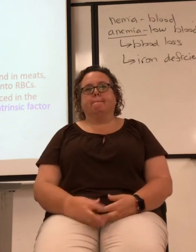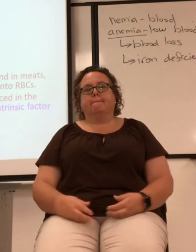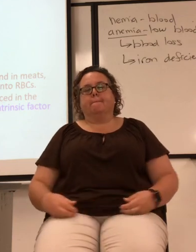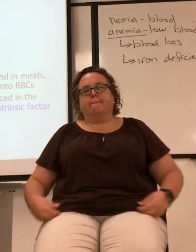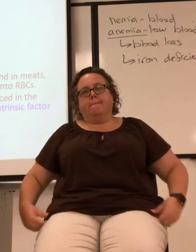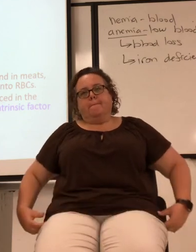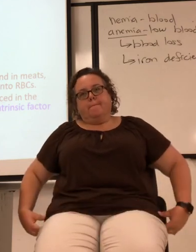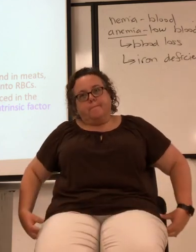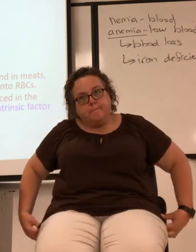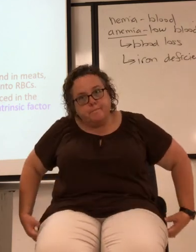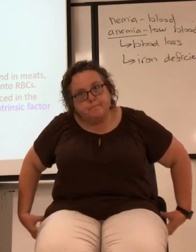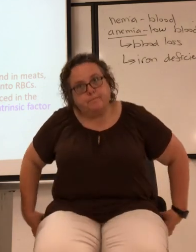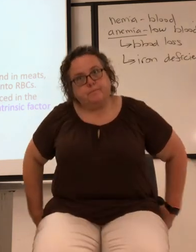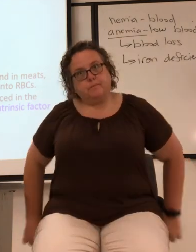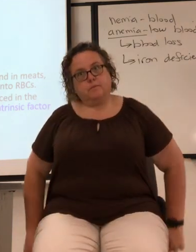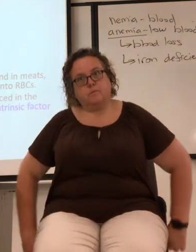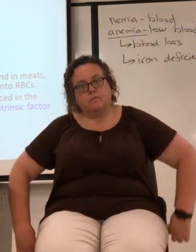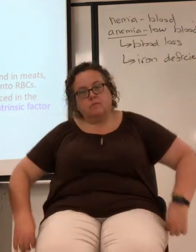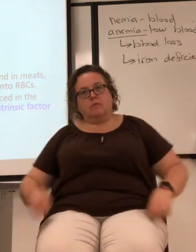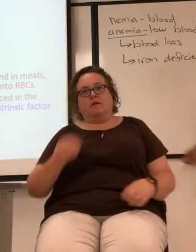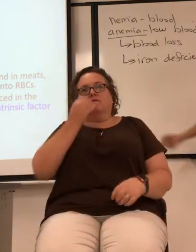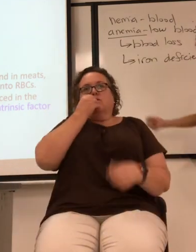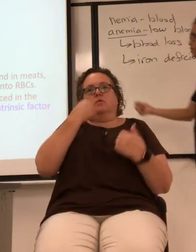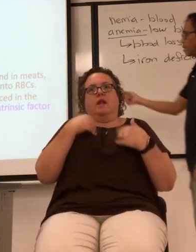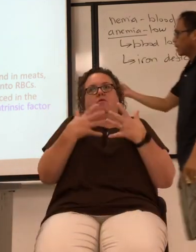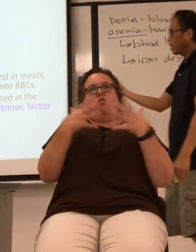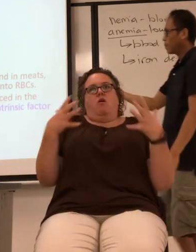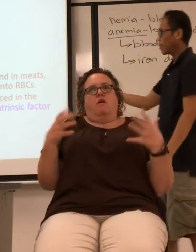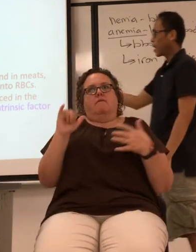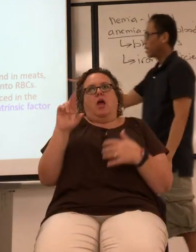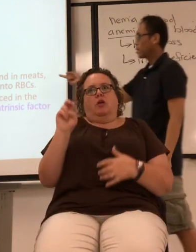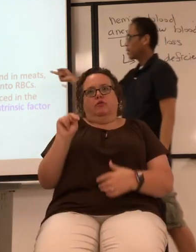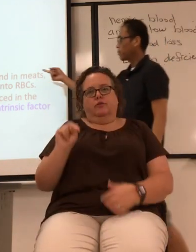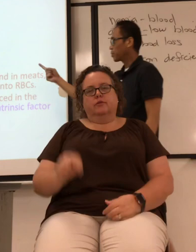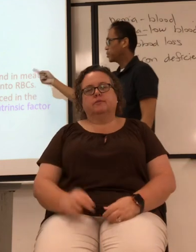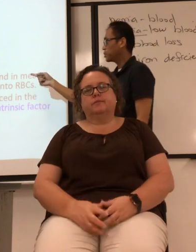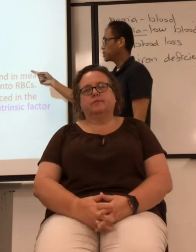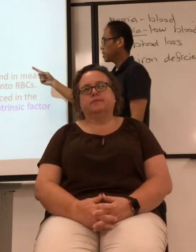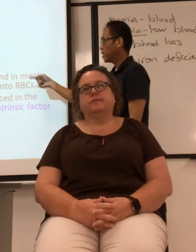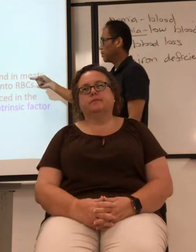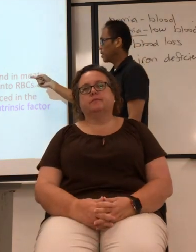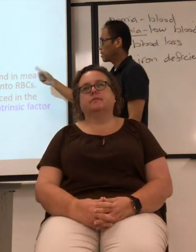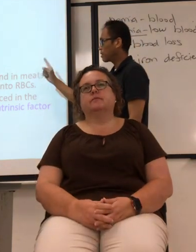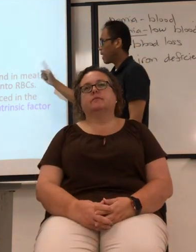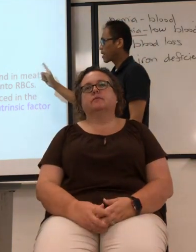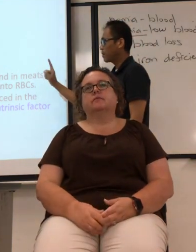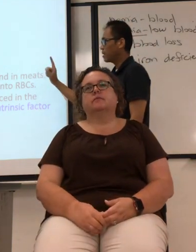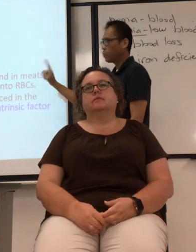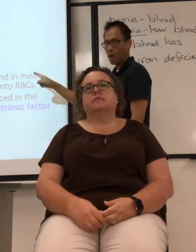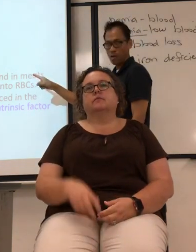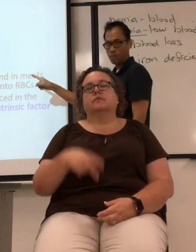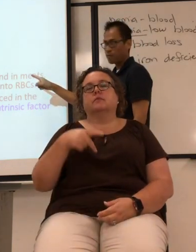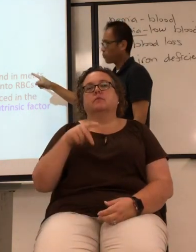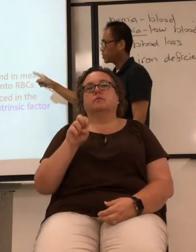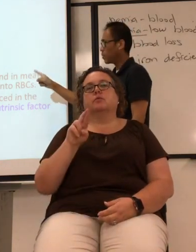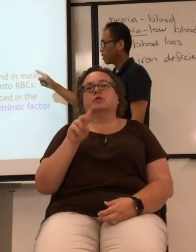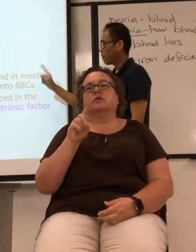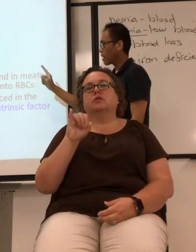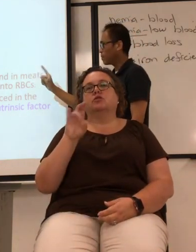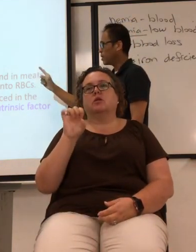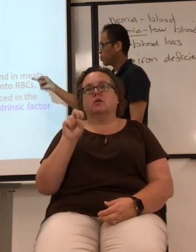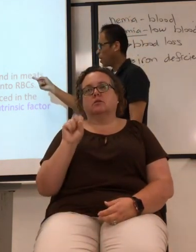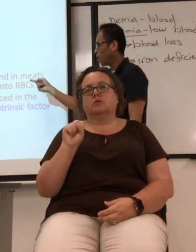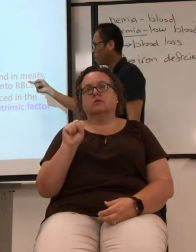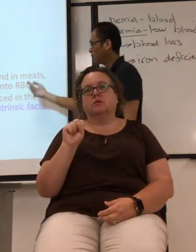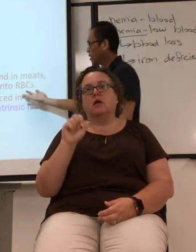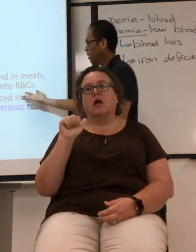Things that have lots of iron in it. There are others. Okay. Pernicious anemia is a lack of B12. The reason why a